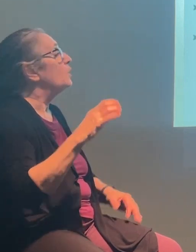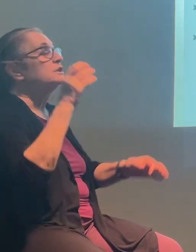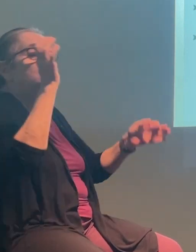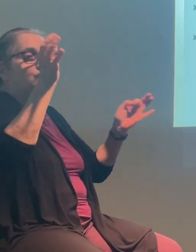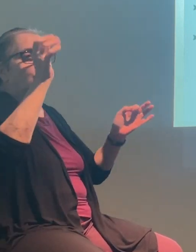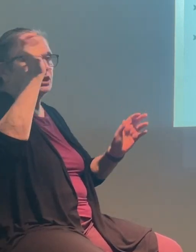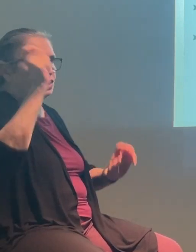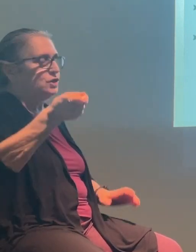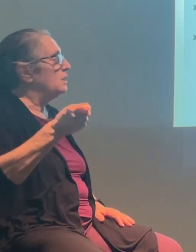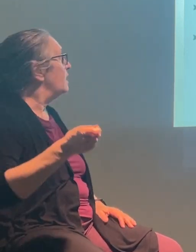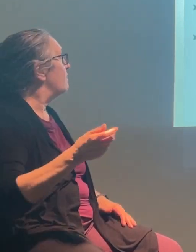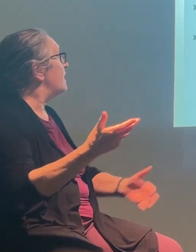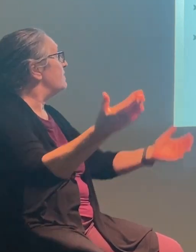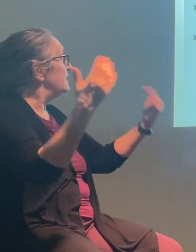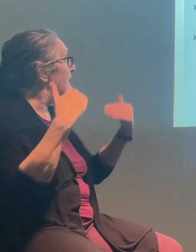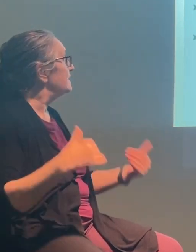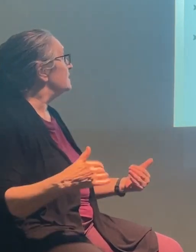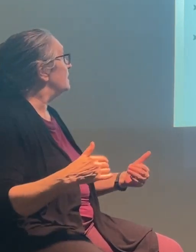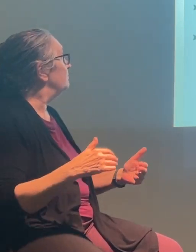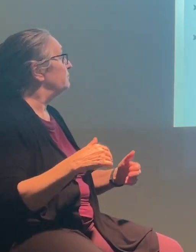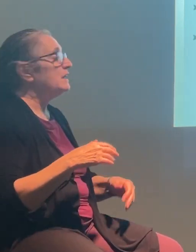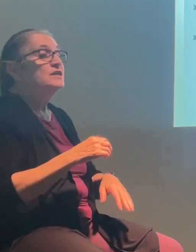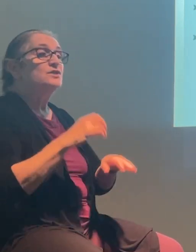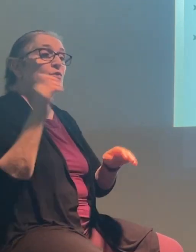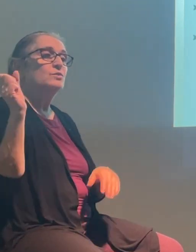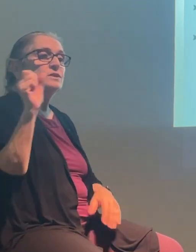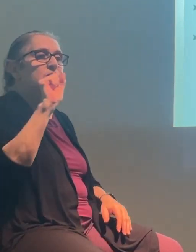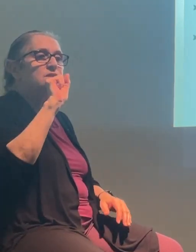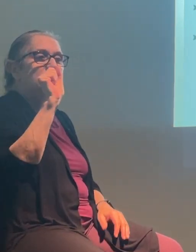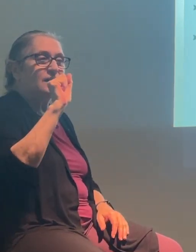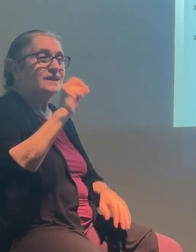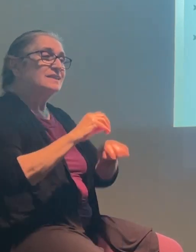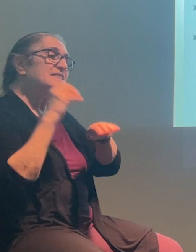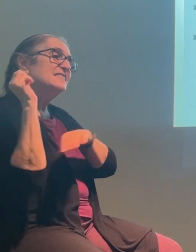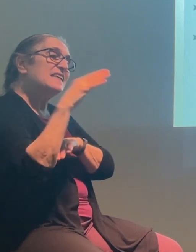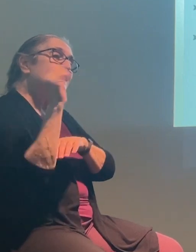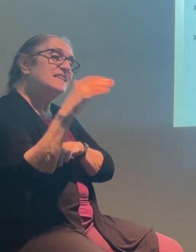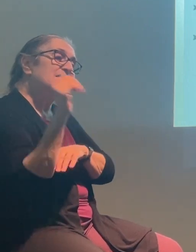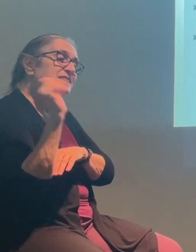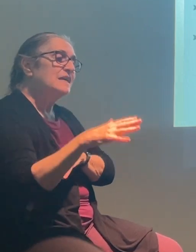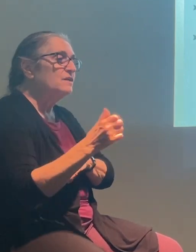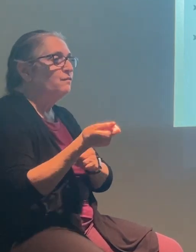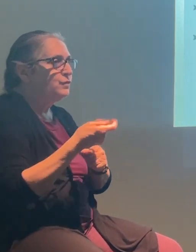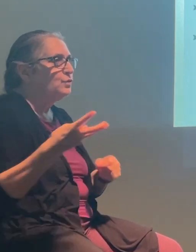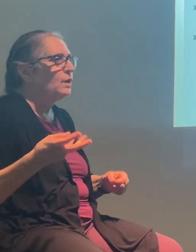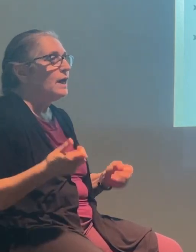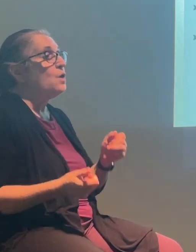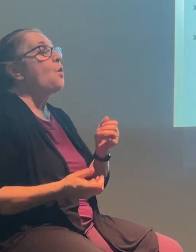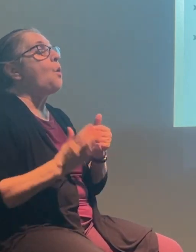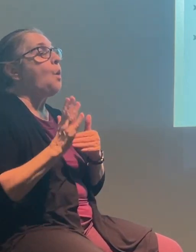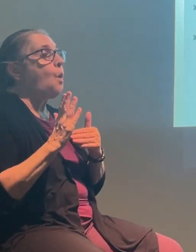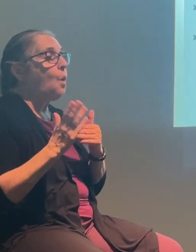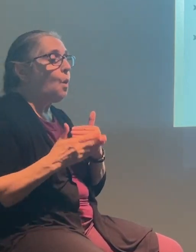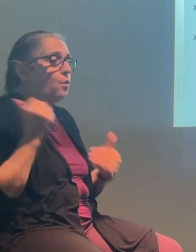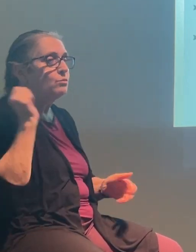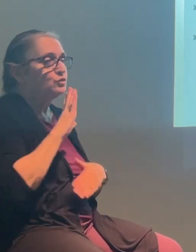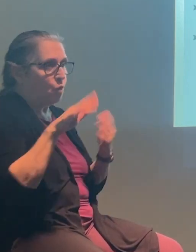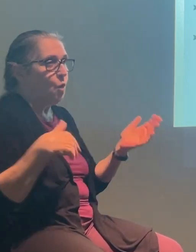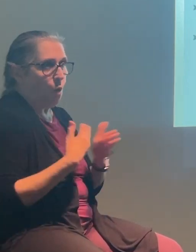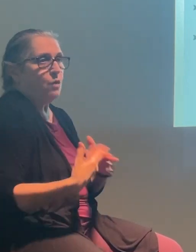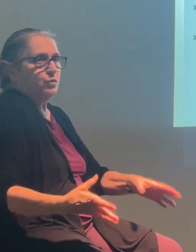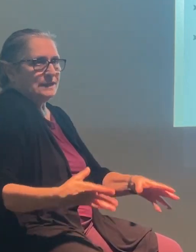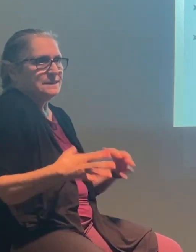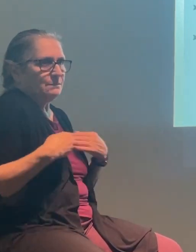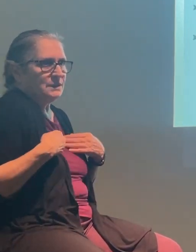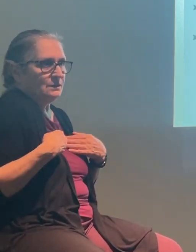Institute, where the young Steichen sends a bunch of entries, and most of all, except a few, everything was accepted. So he was